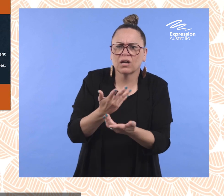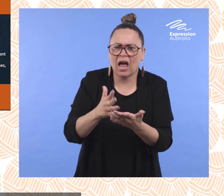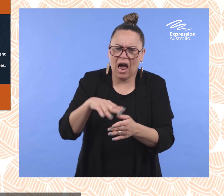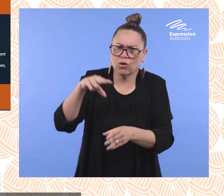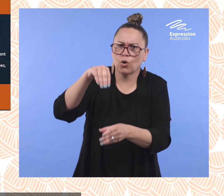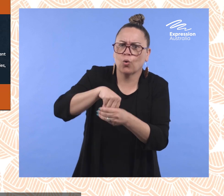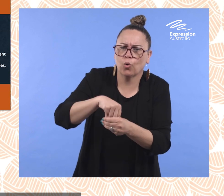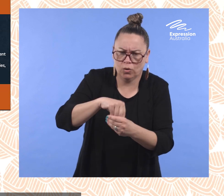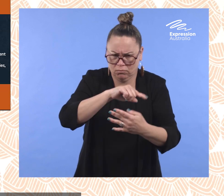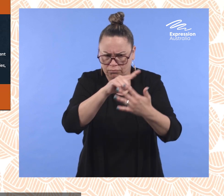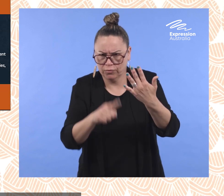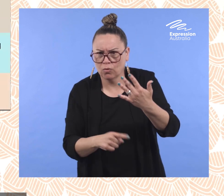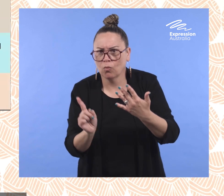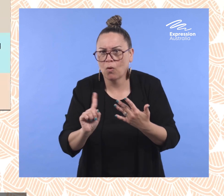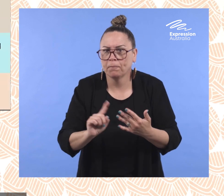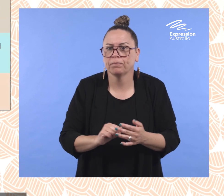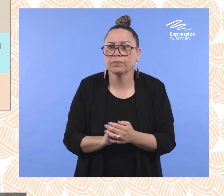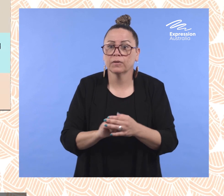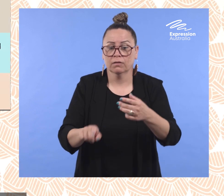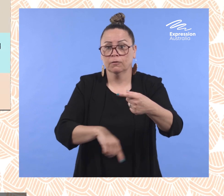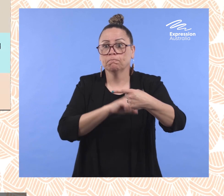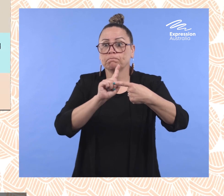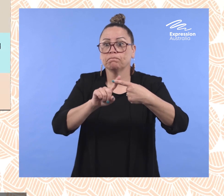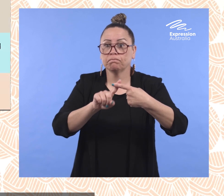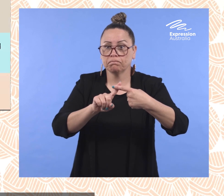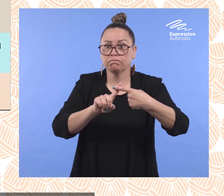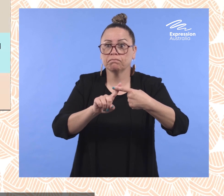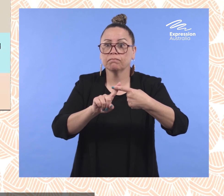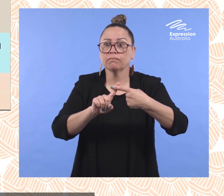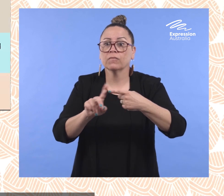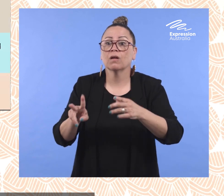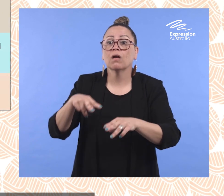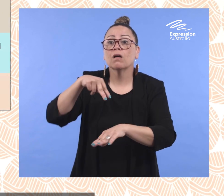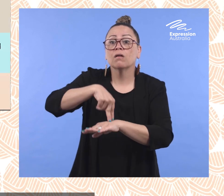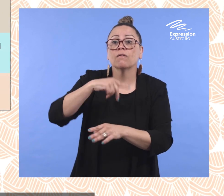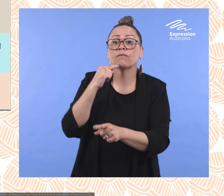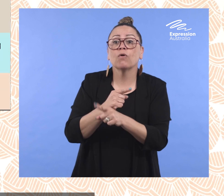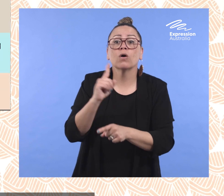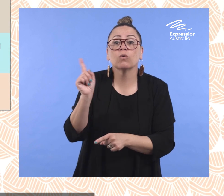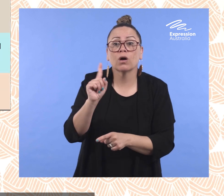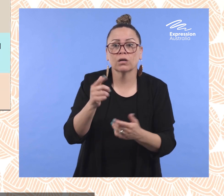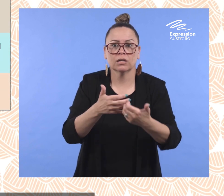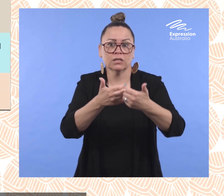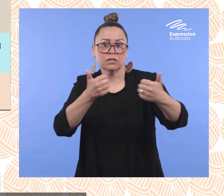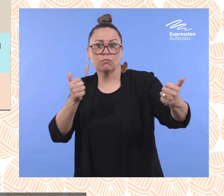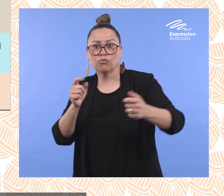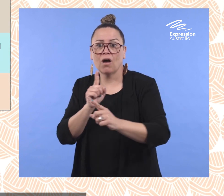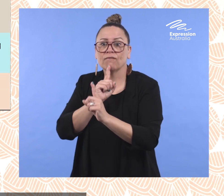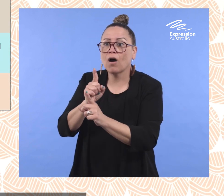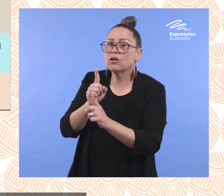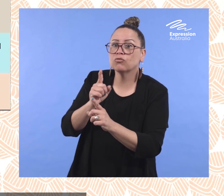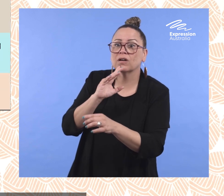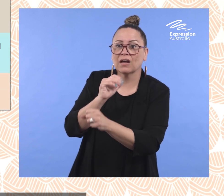forth. They are: The voice will give independent advice to the Parliament and